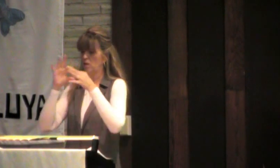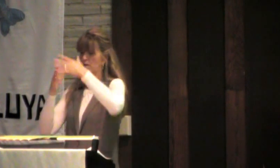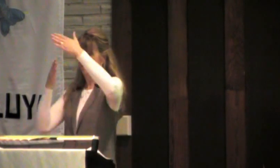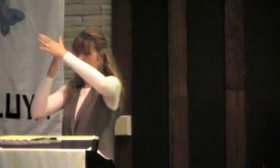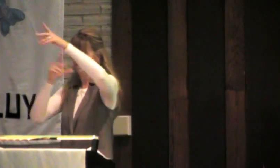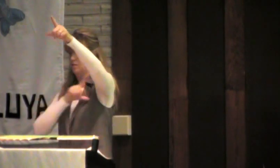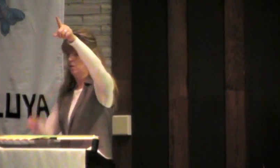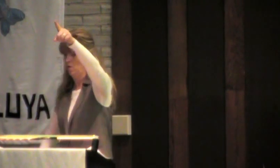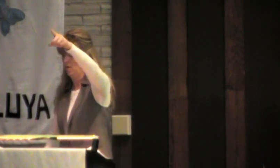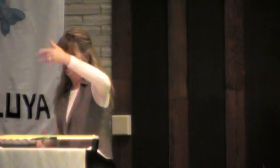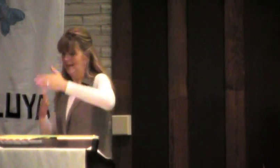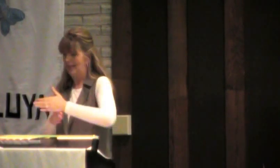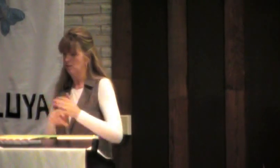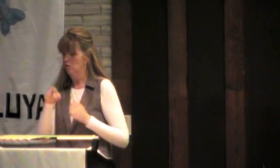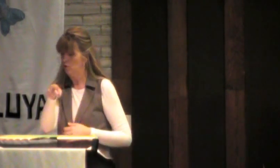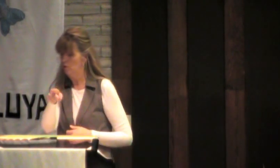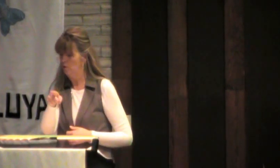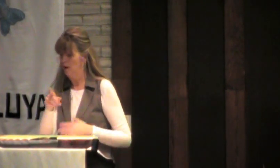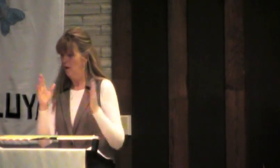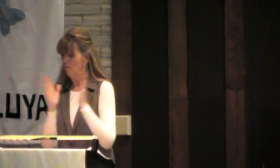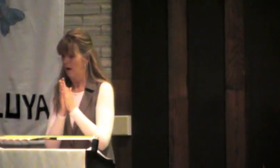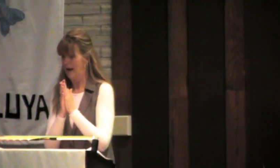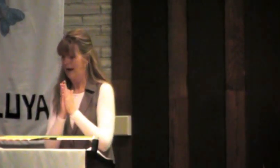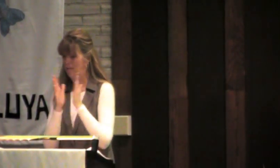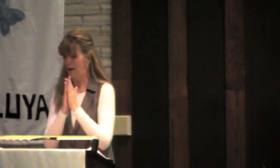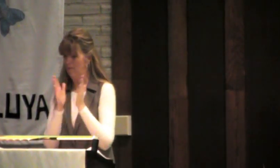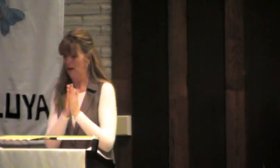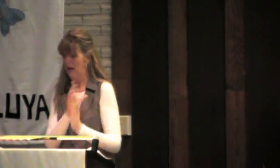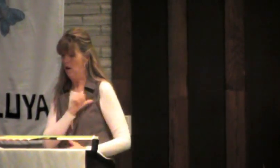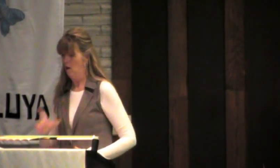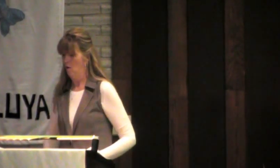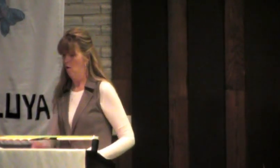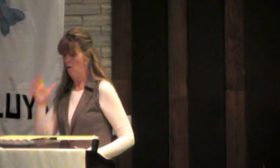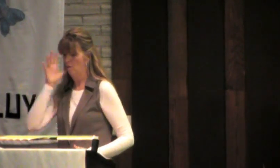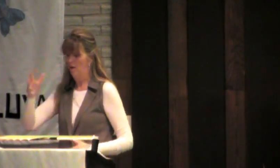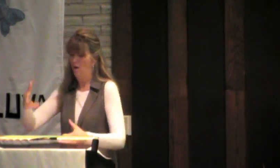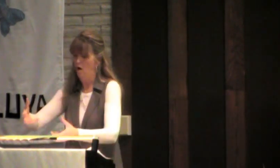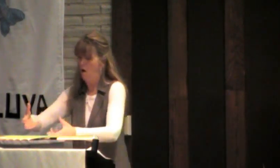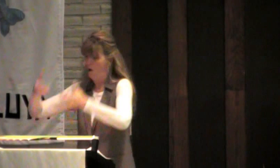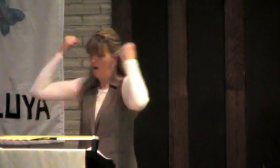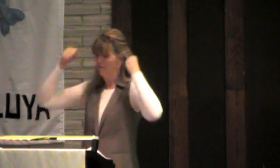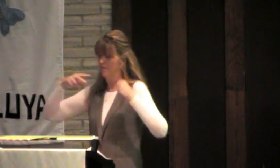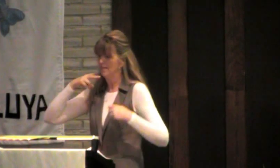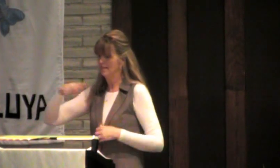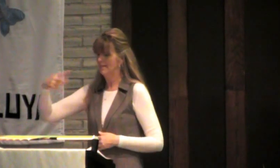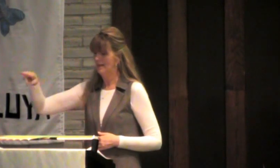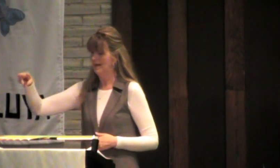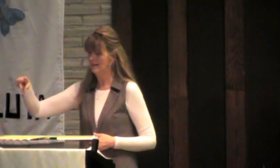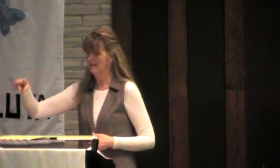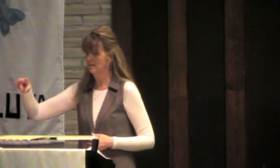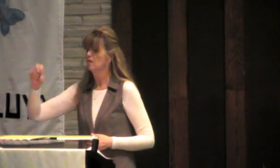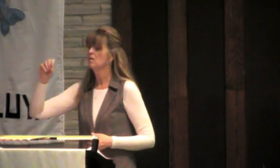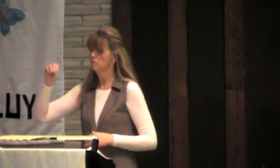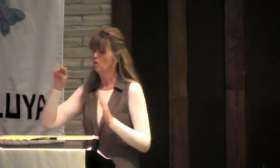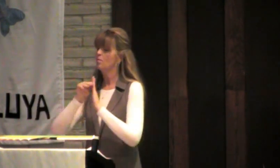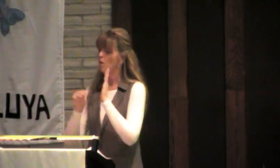spoke against the Lord and against you. Pray that the Lord will take the snakes away from us.' So